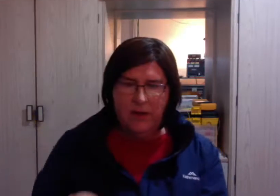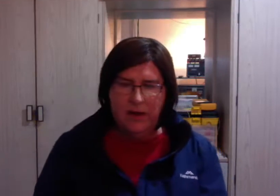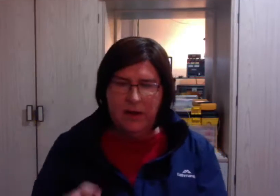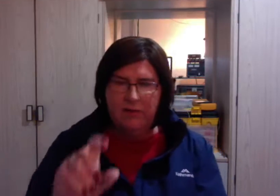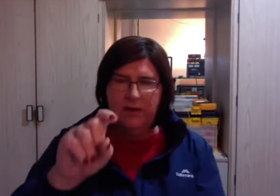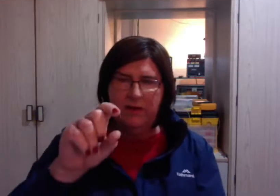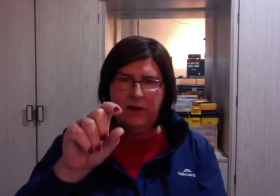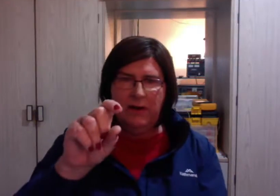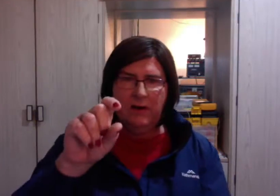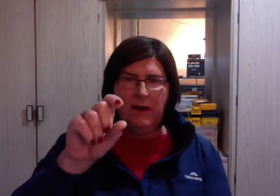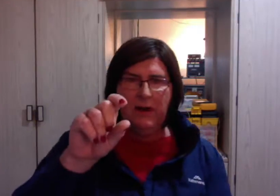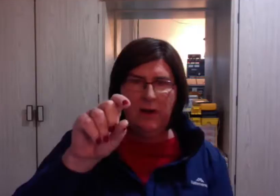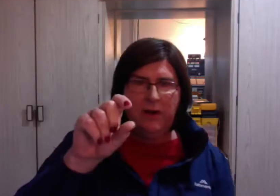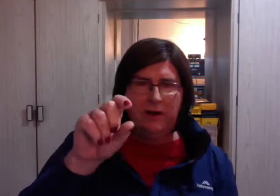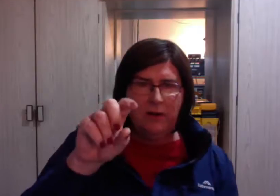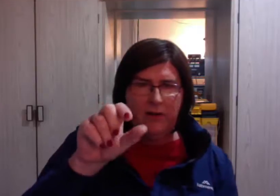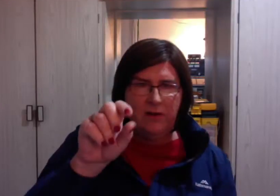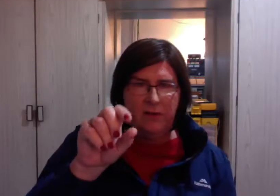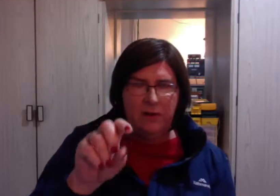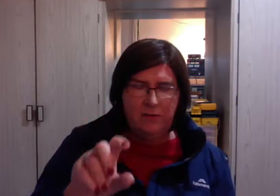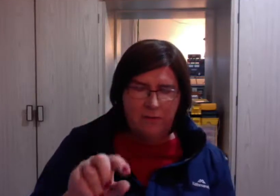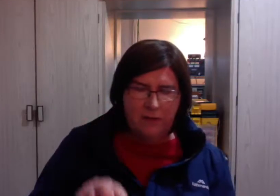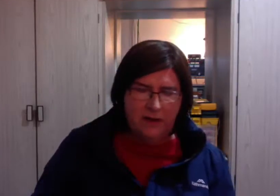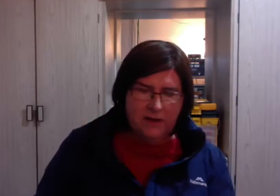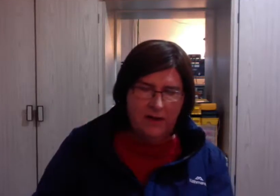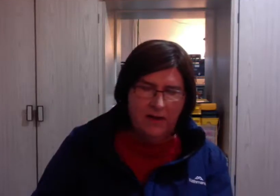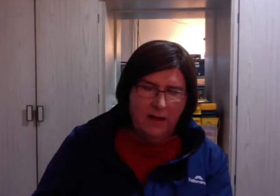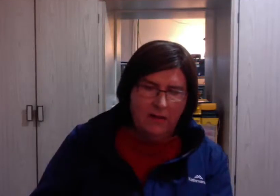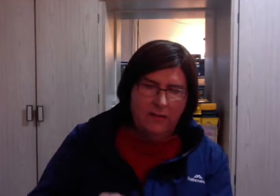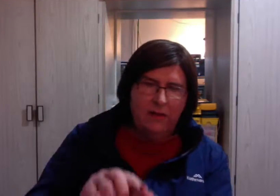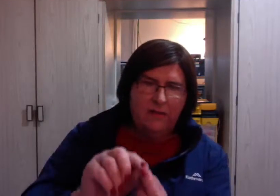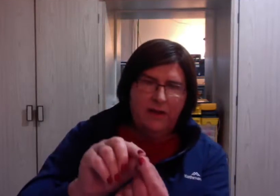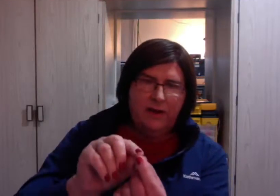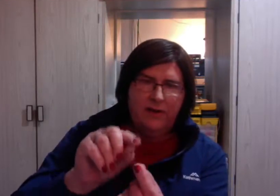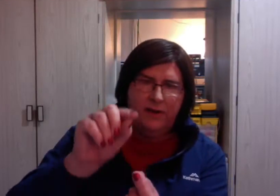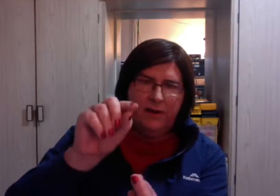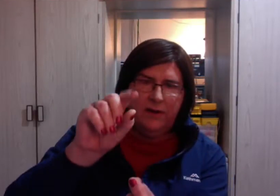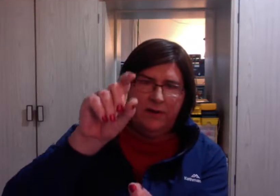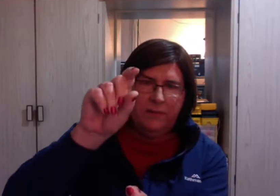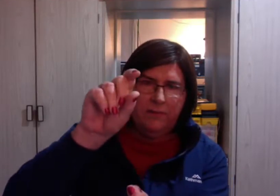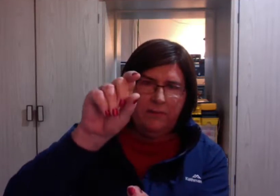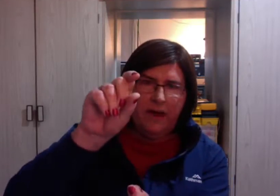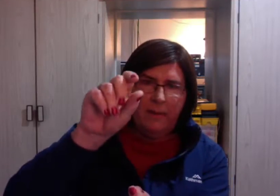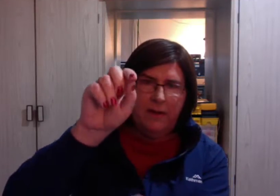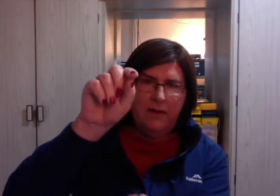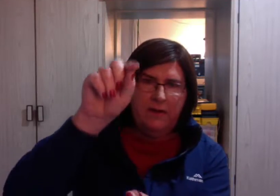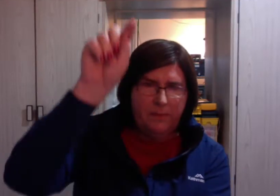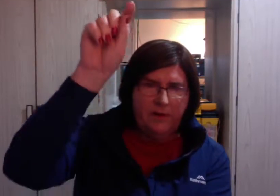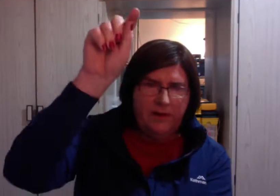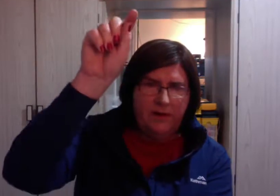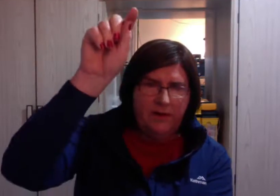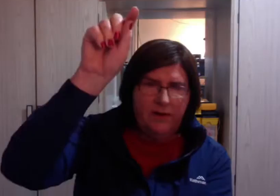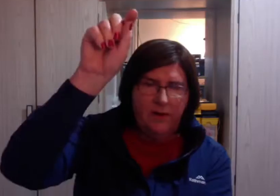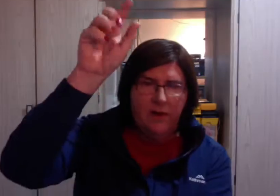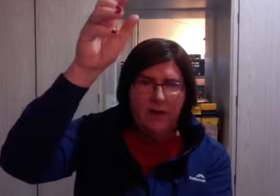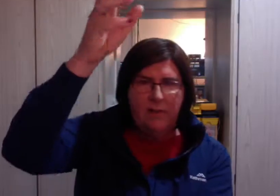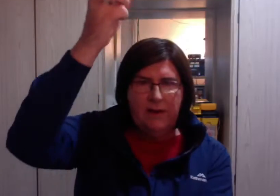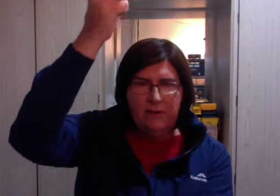You know, often they've got a little loading device in the middle of the antenna, the bit of stainless steel, then there's a fat bit, and then there's a bit of stainless steel. Make sure it